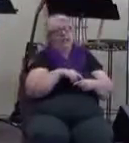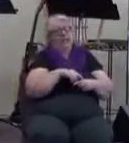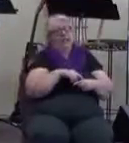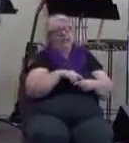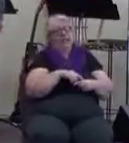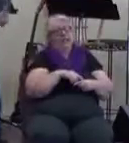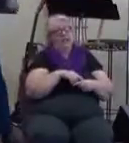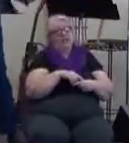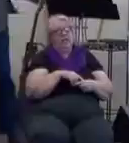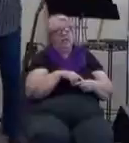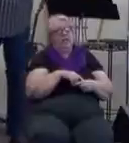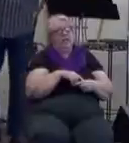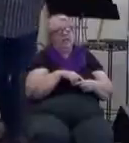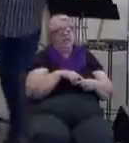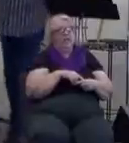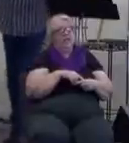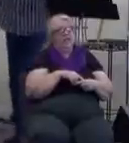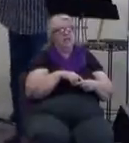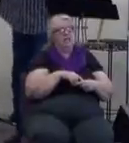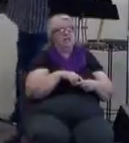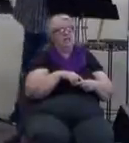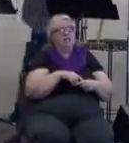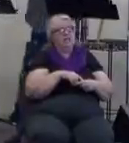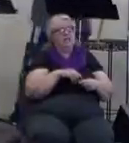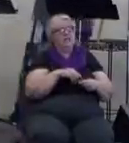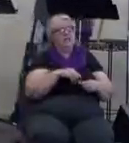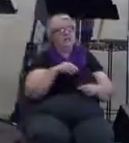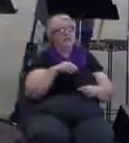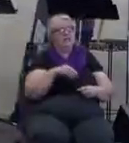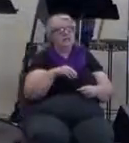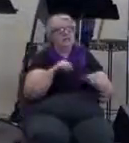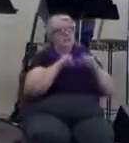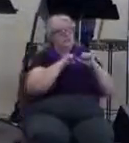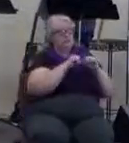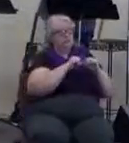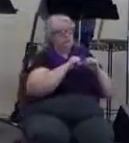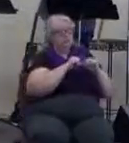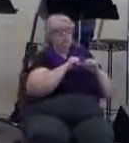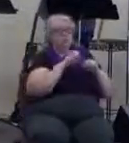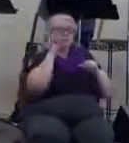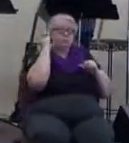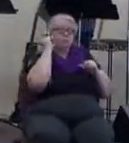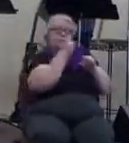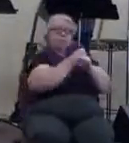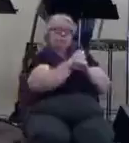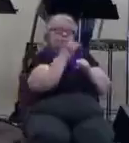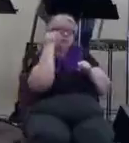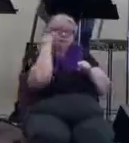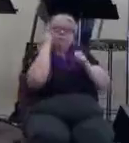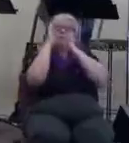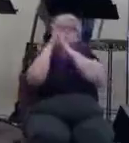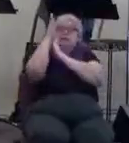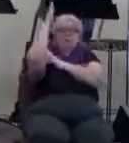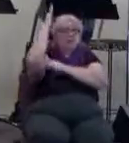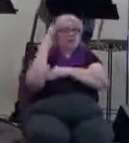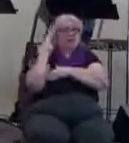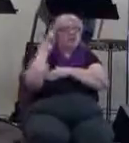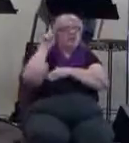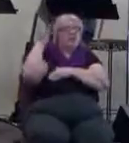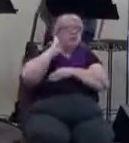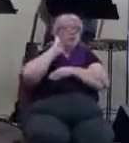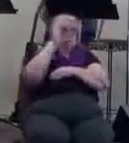we focus on God Almighty, Maker and Creator. But God's provision